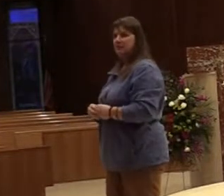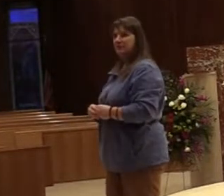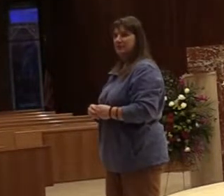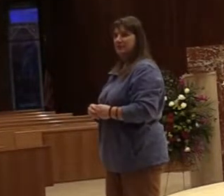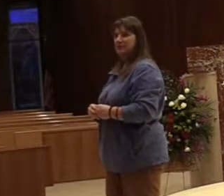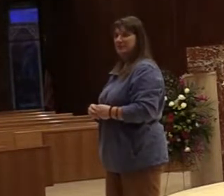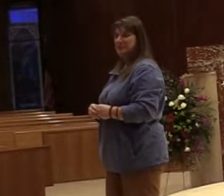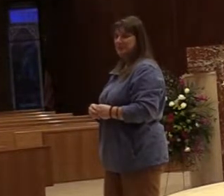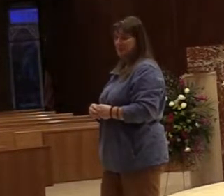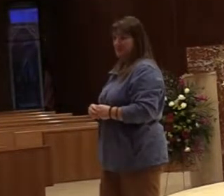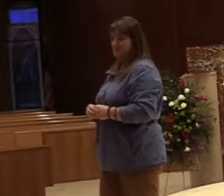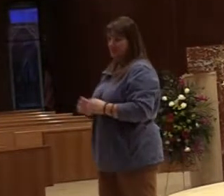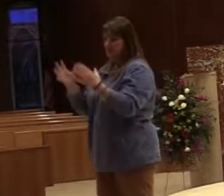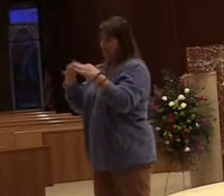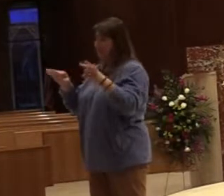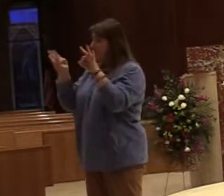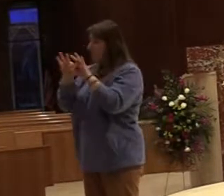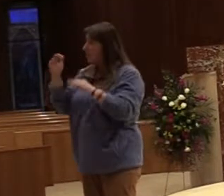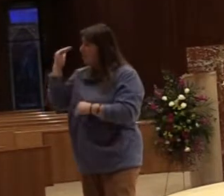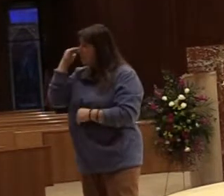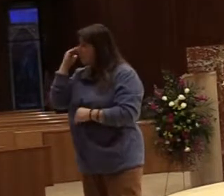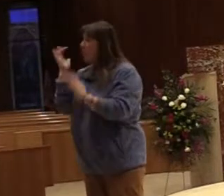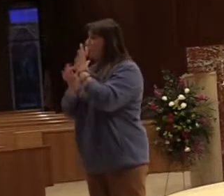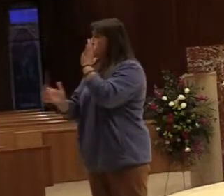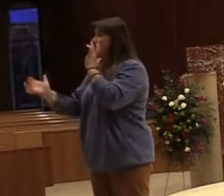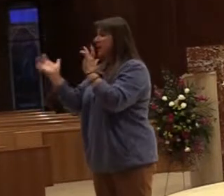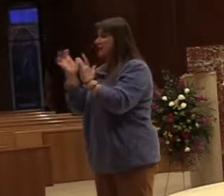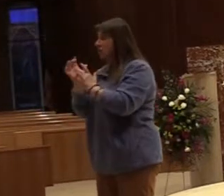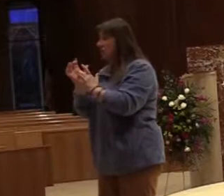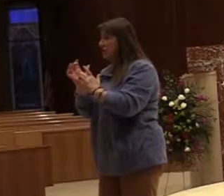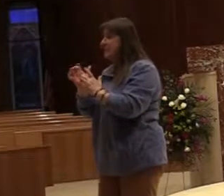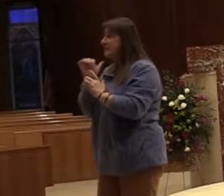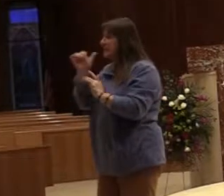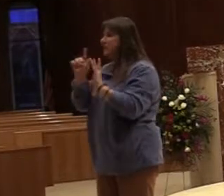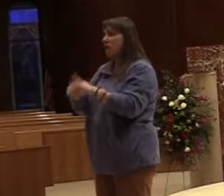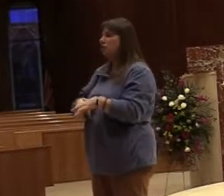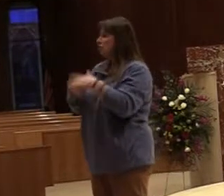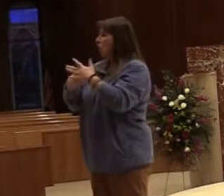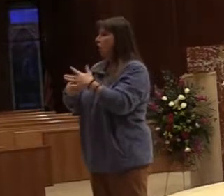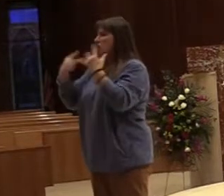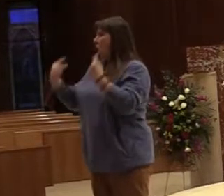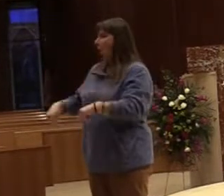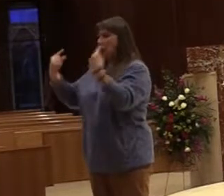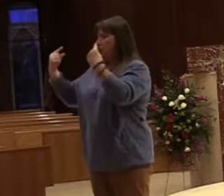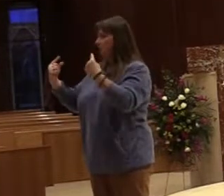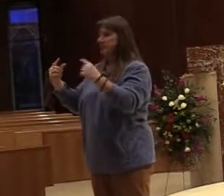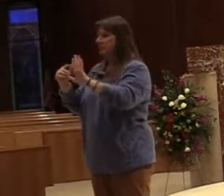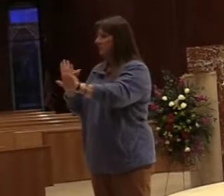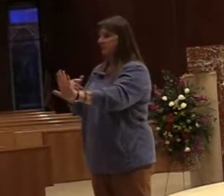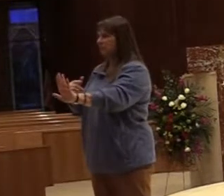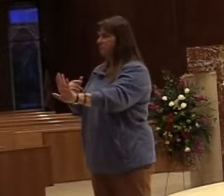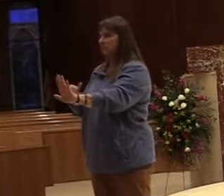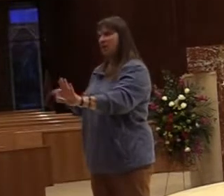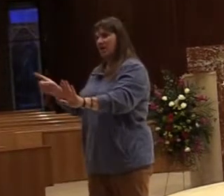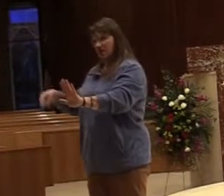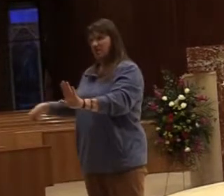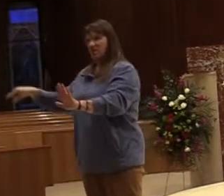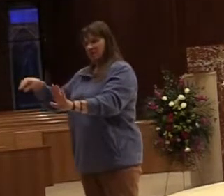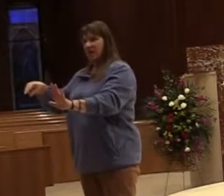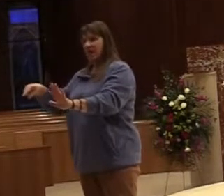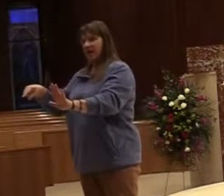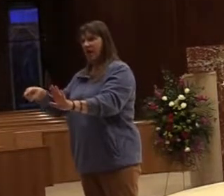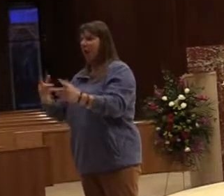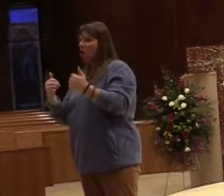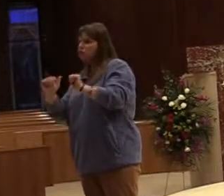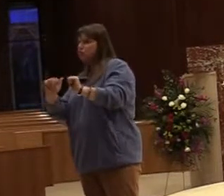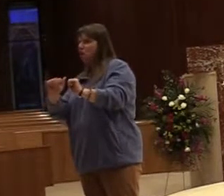Now it's important to know in this gospel that Jesus here isn't starting these debates with these religious leaders. These scribes and Pharisees